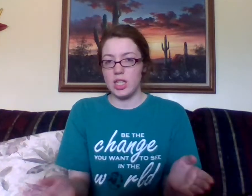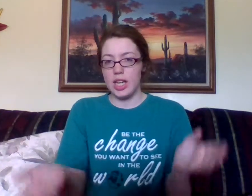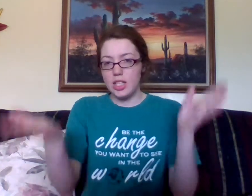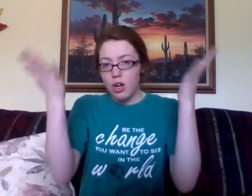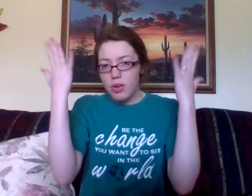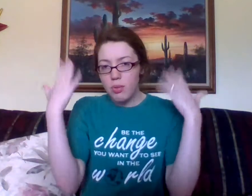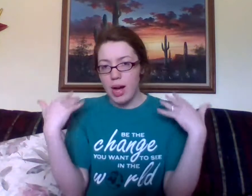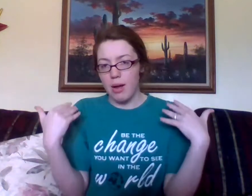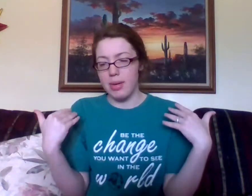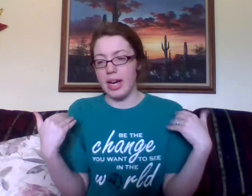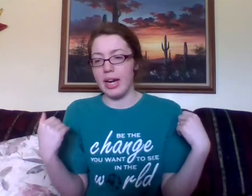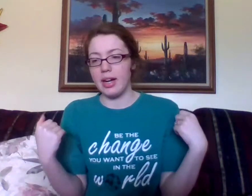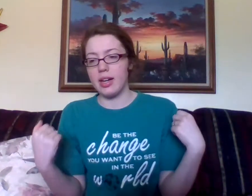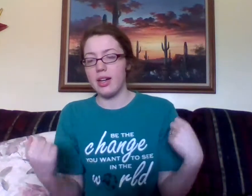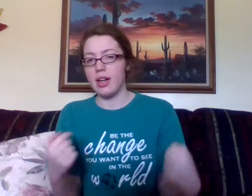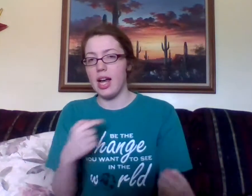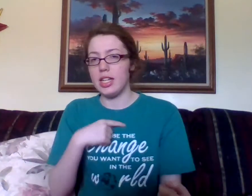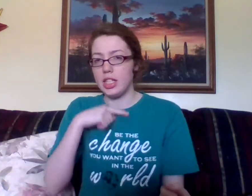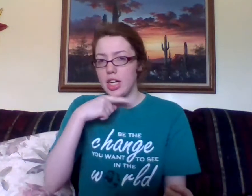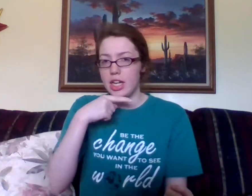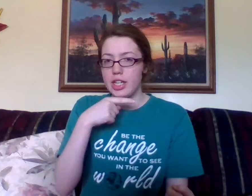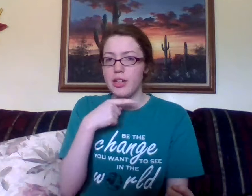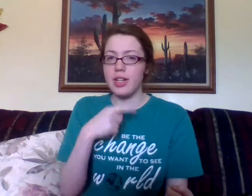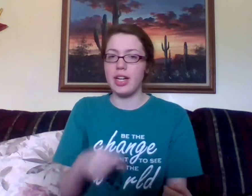It's overwhelming as a hearing